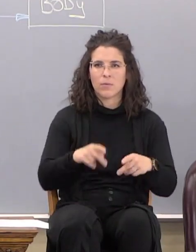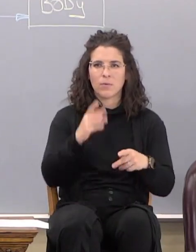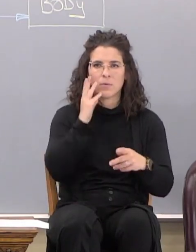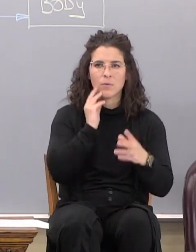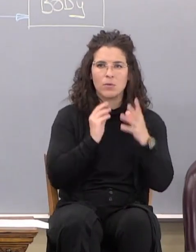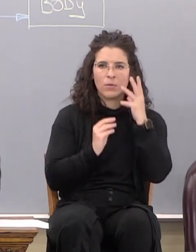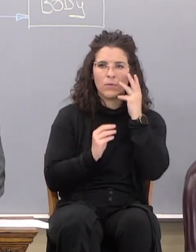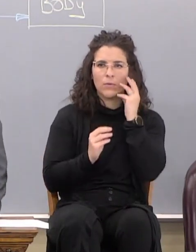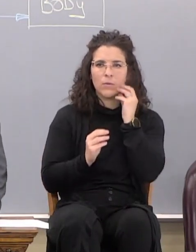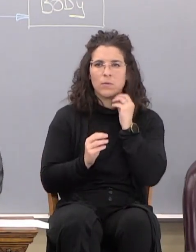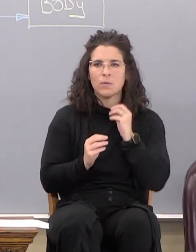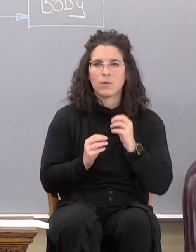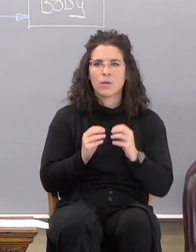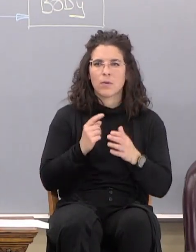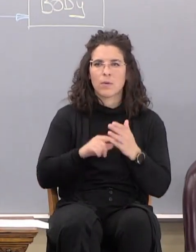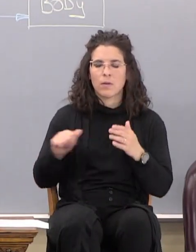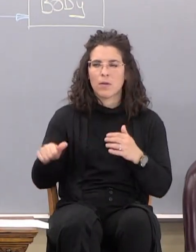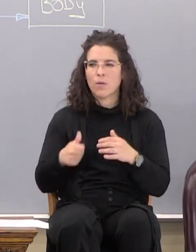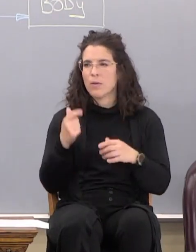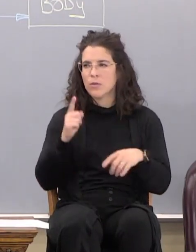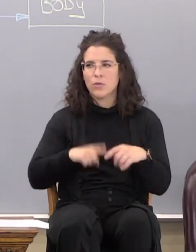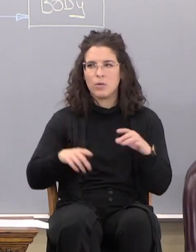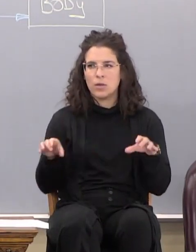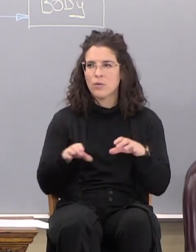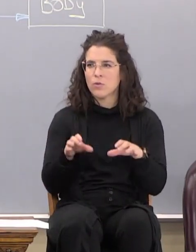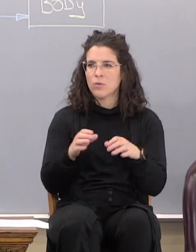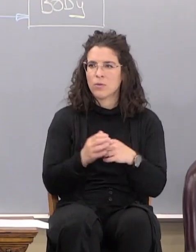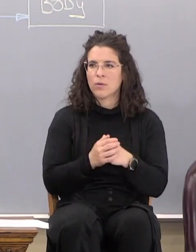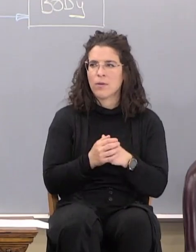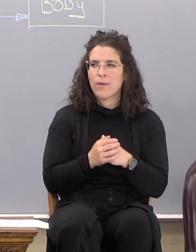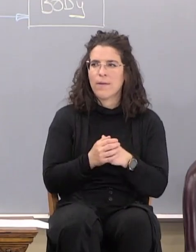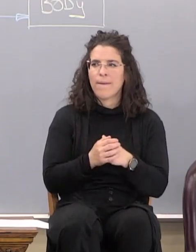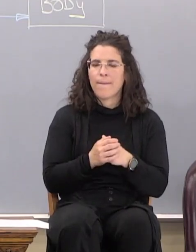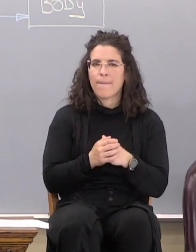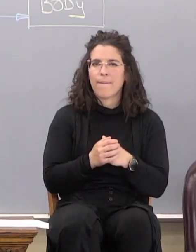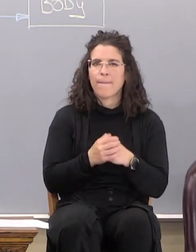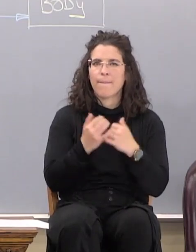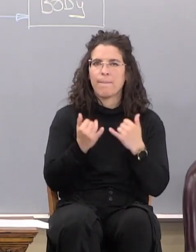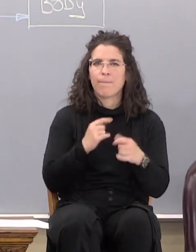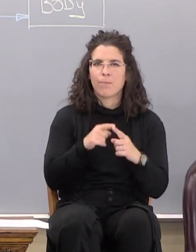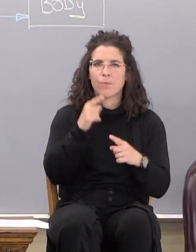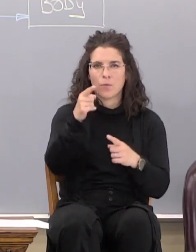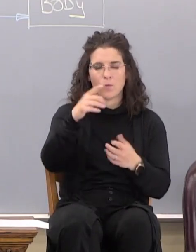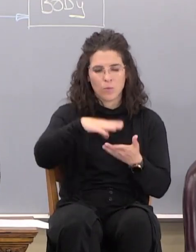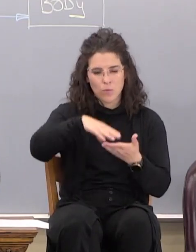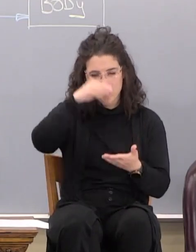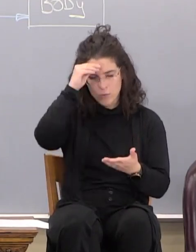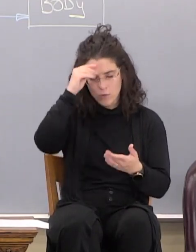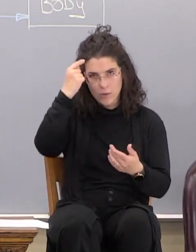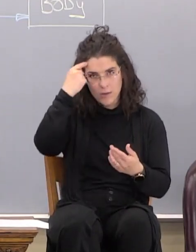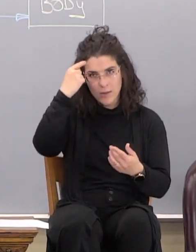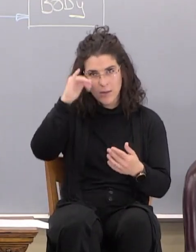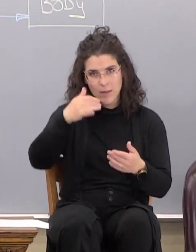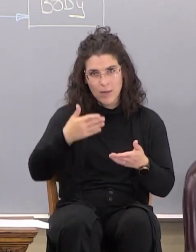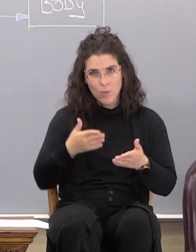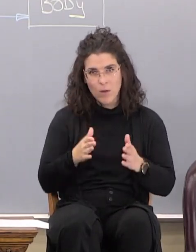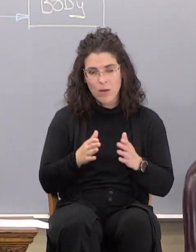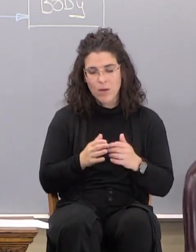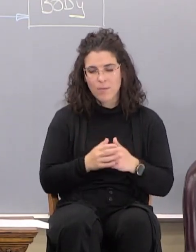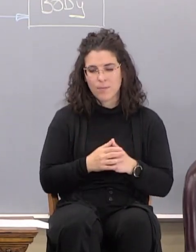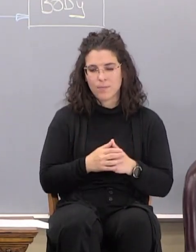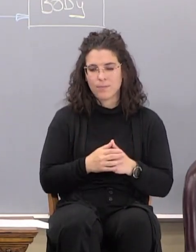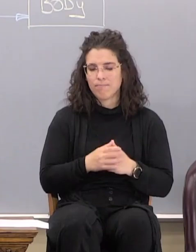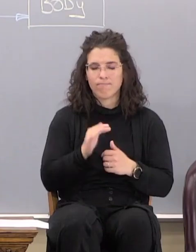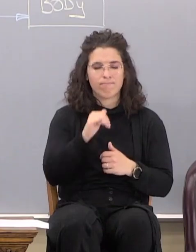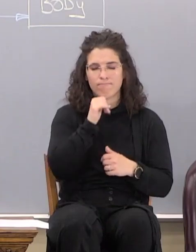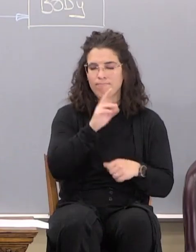experience what we otherwise couldn't do. Now, when you learn to think that way, that's